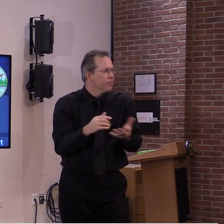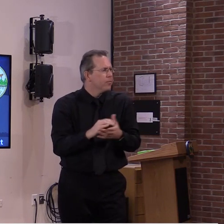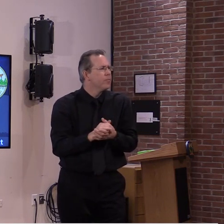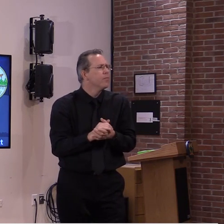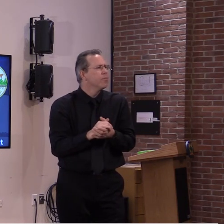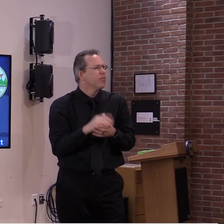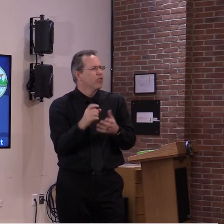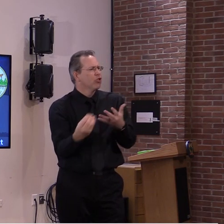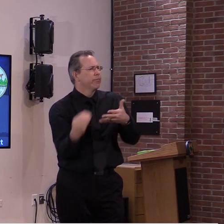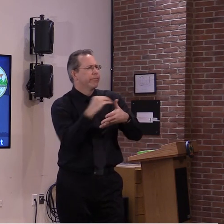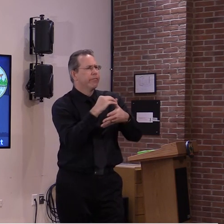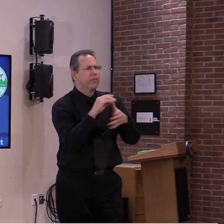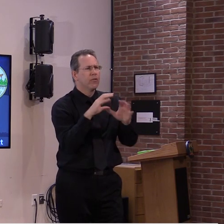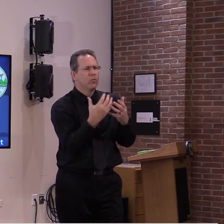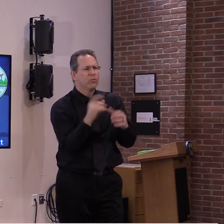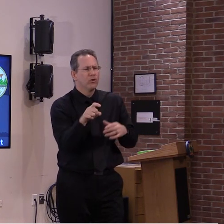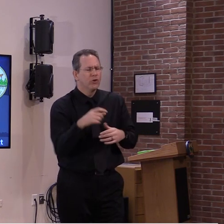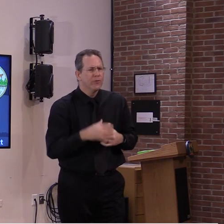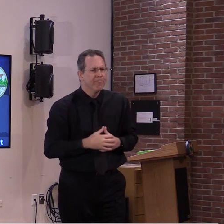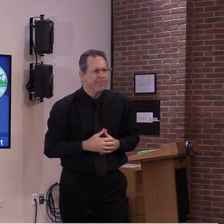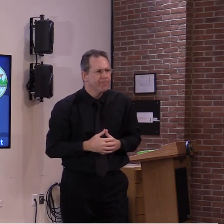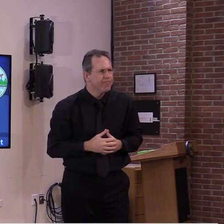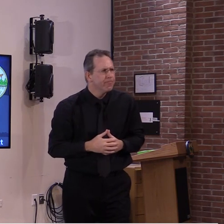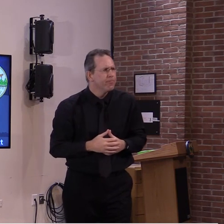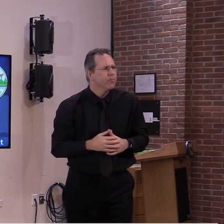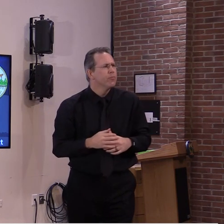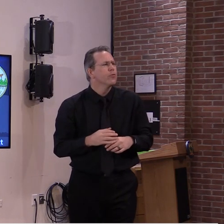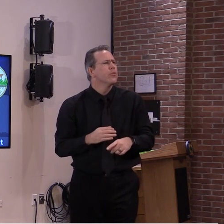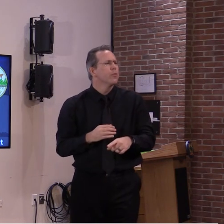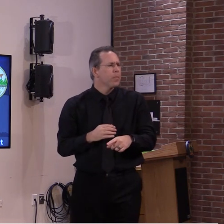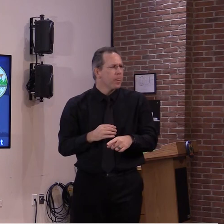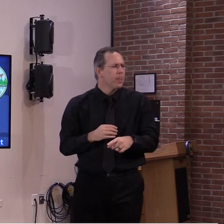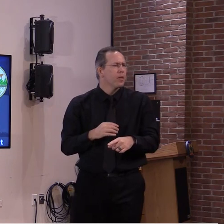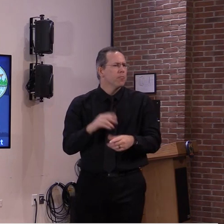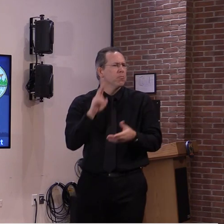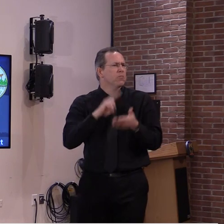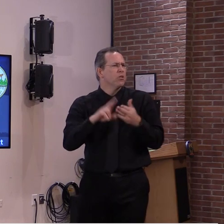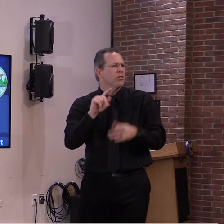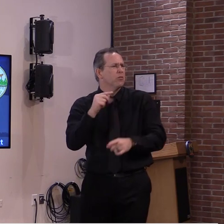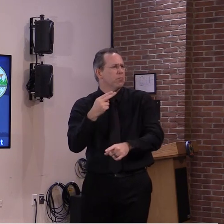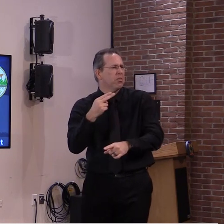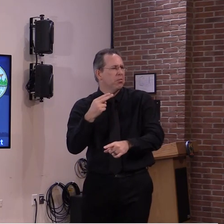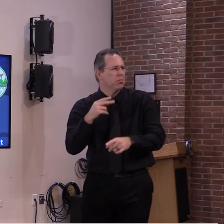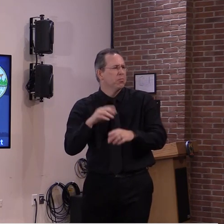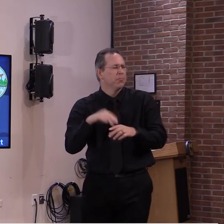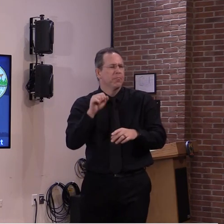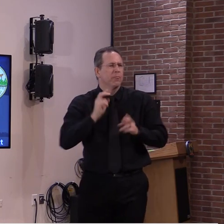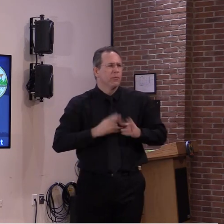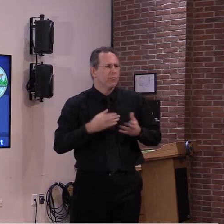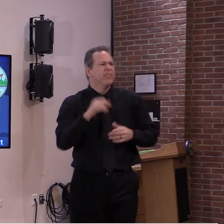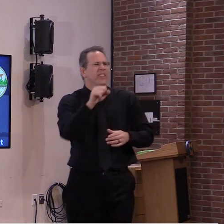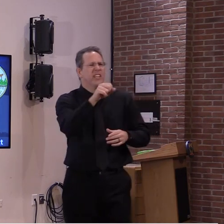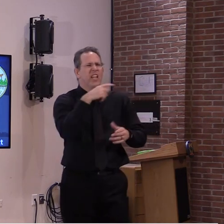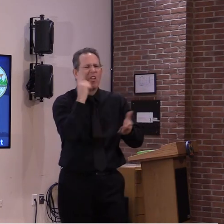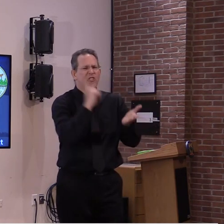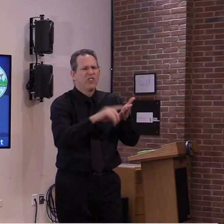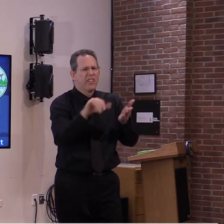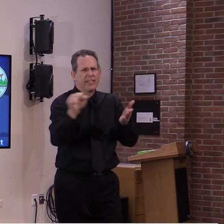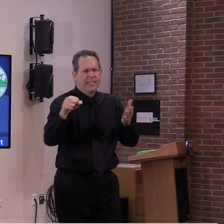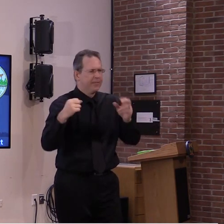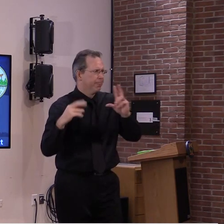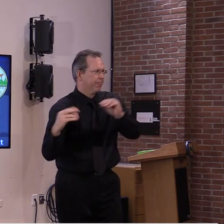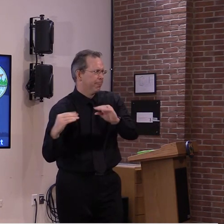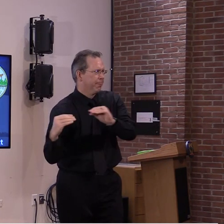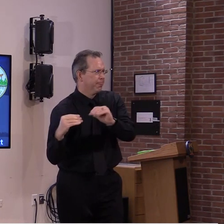Smith indicated, it's something we are taking a hard look at. I think we will have a resolution in the not too distant future. We are